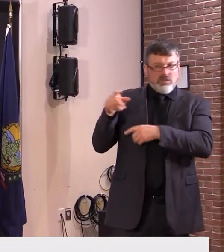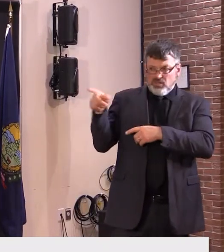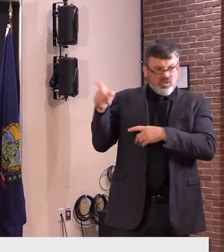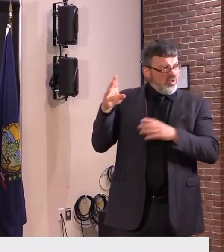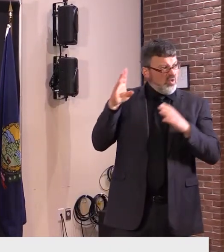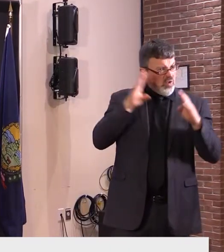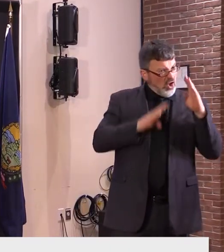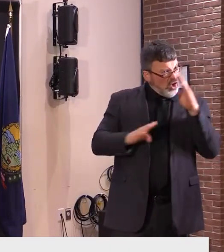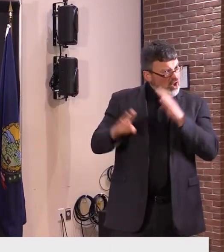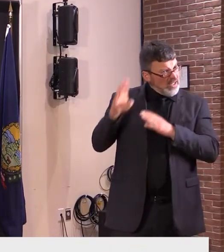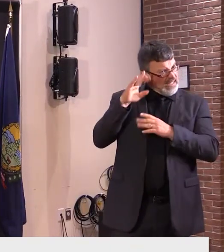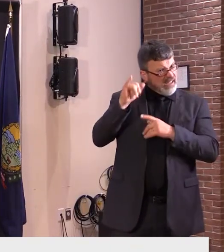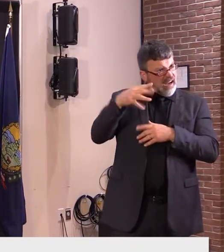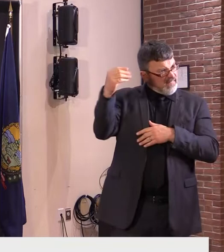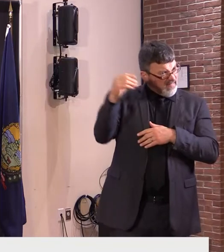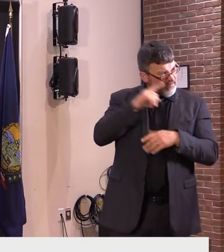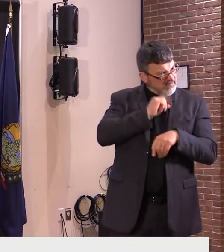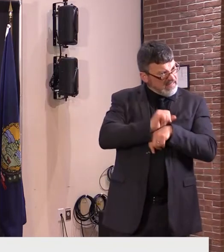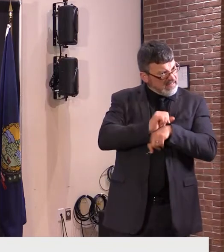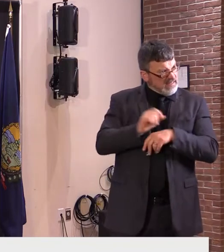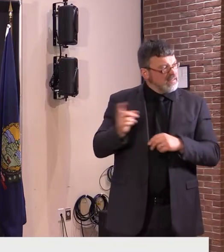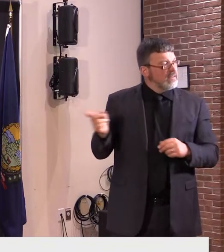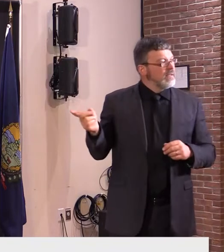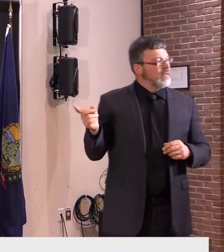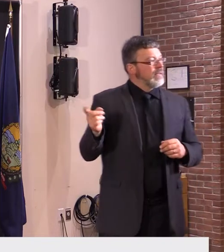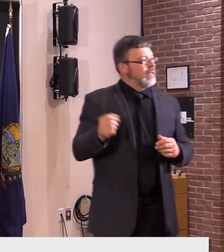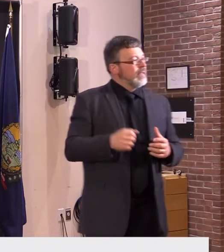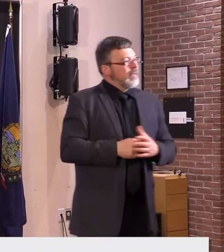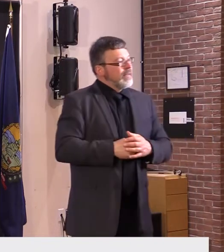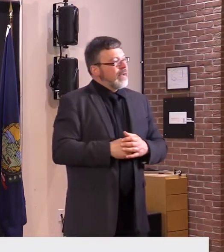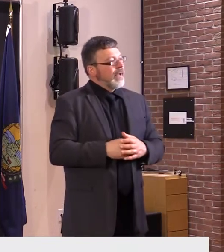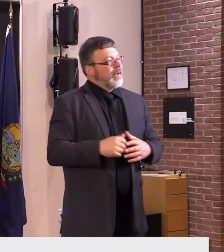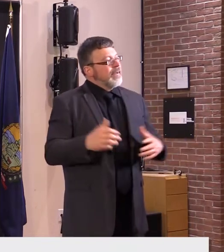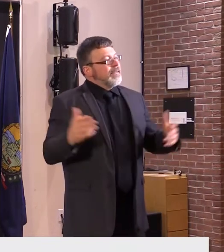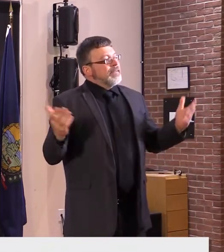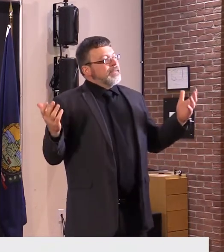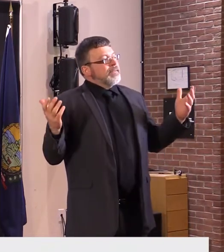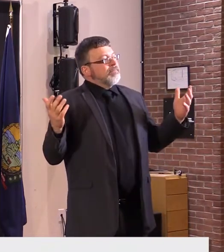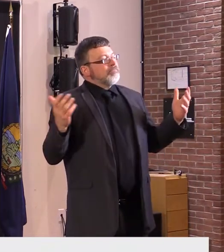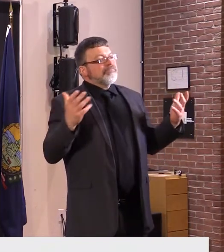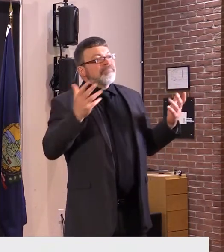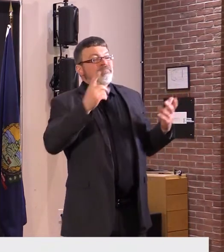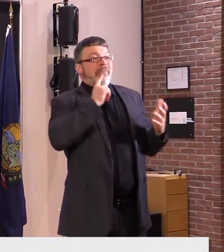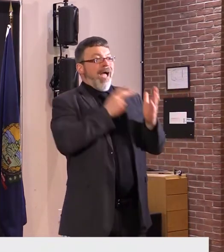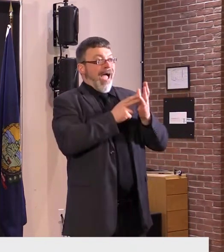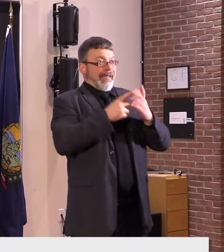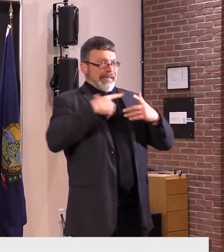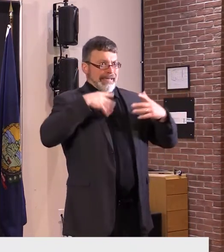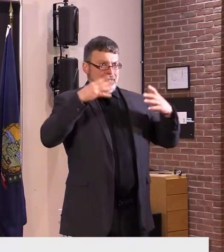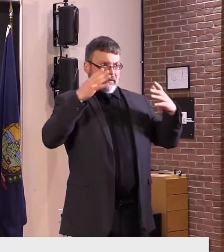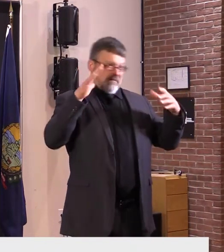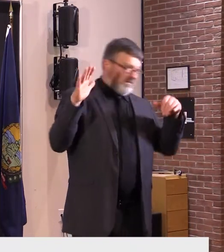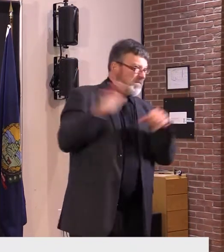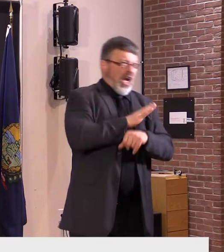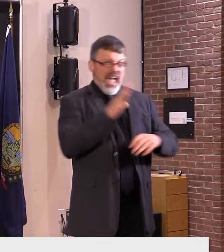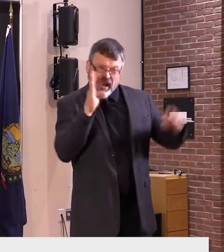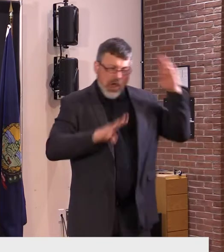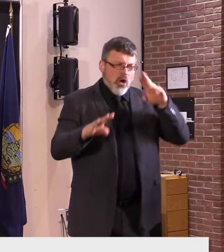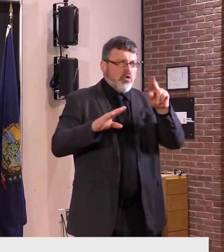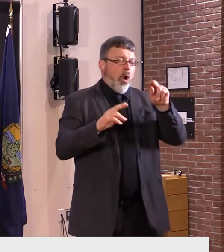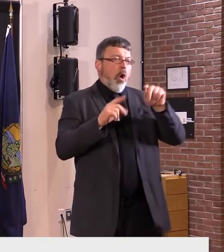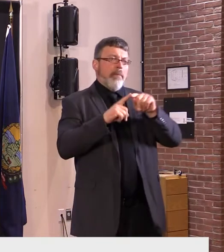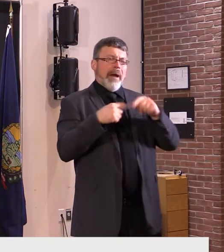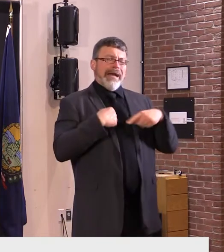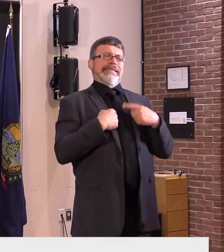it may not be over. I don't know who else is running in the Senate, but 11 confirmed not running. That's significant. A lot of